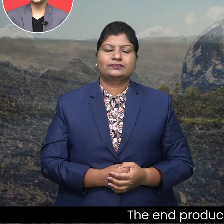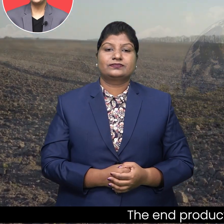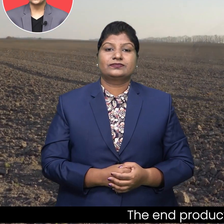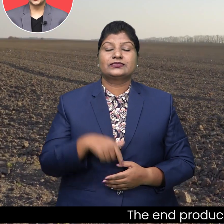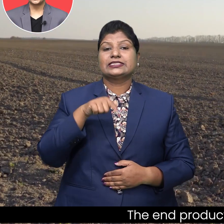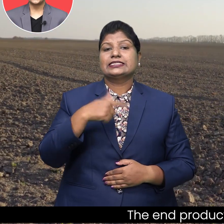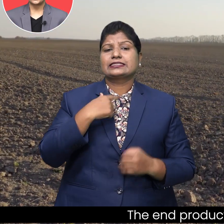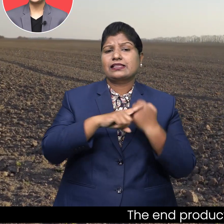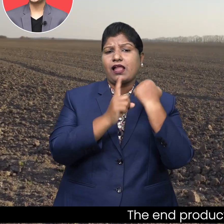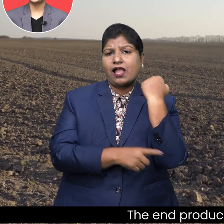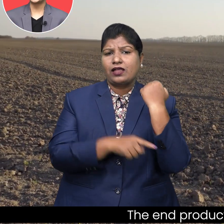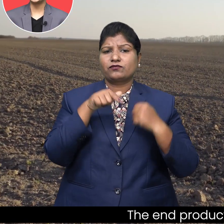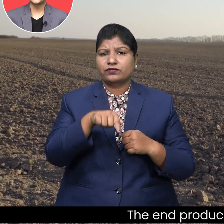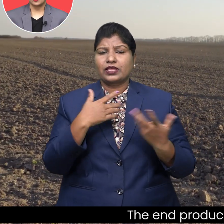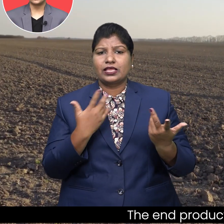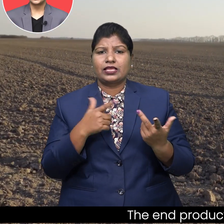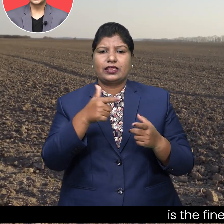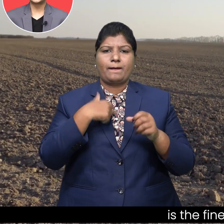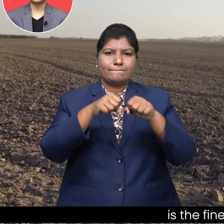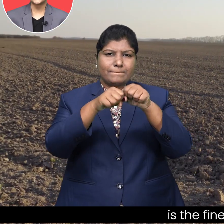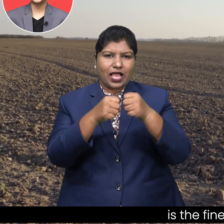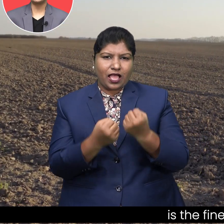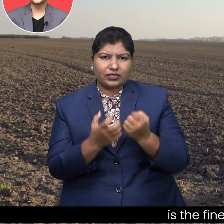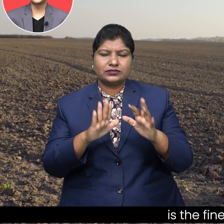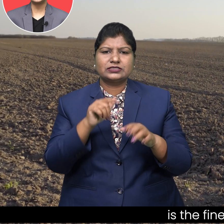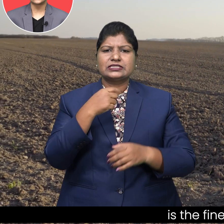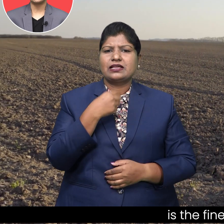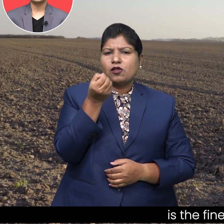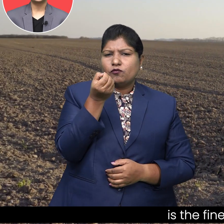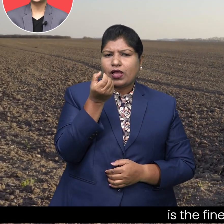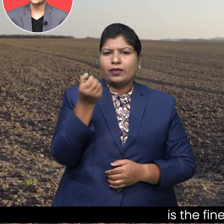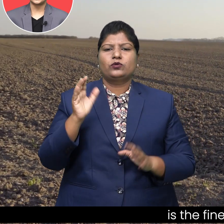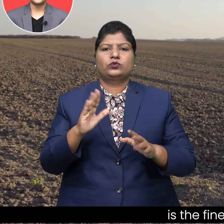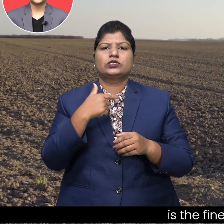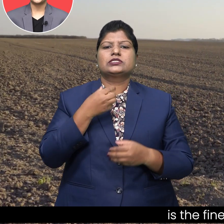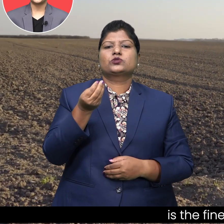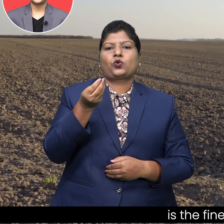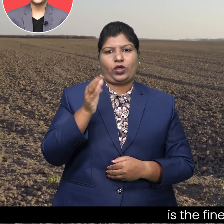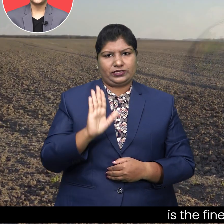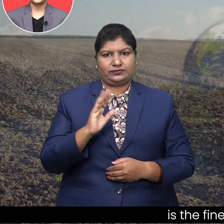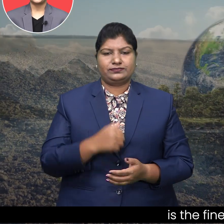The end product of this breaking down is the fine particles of soil.